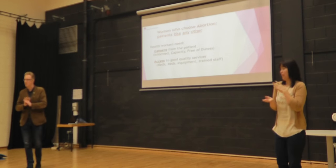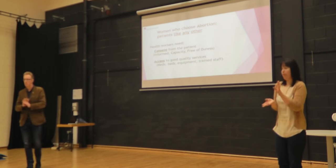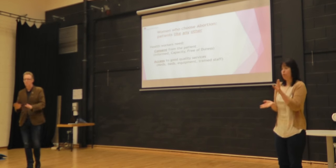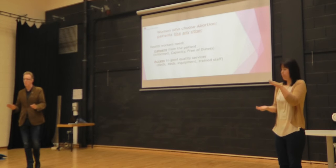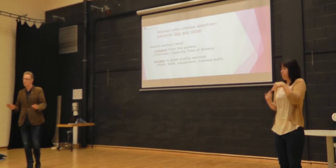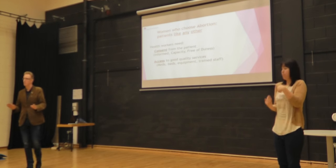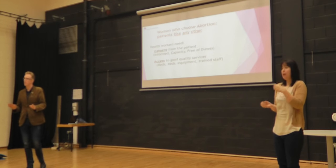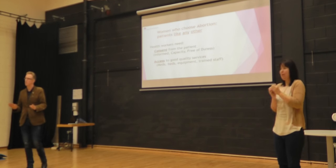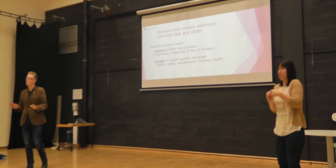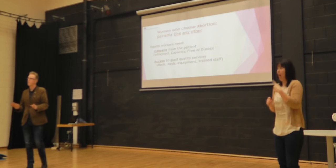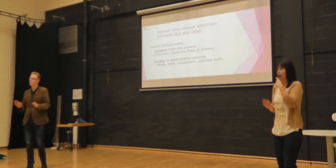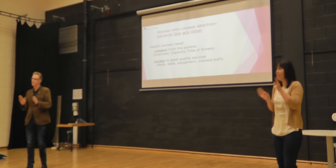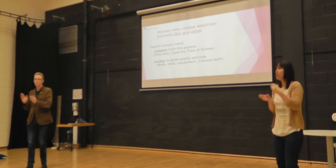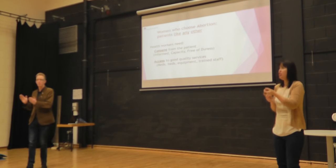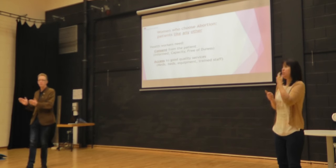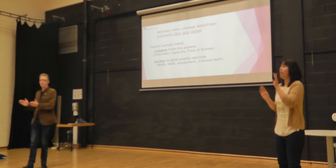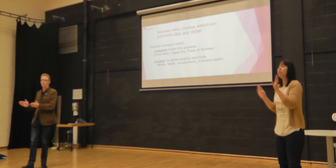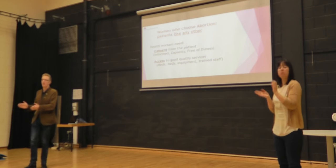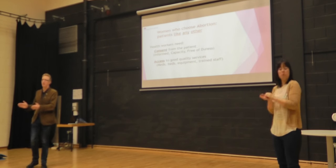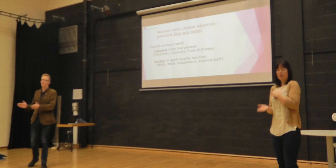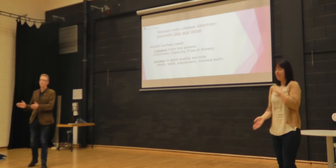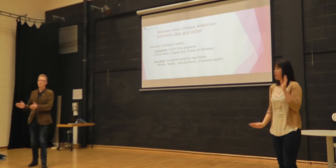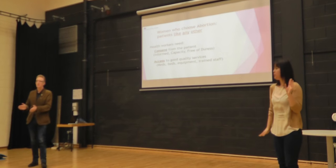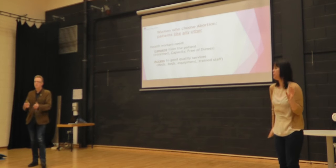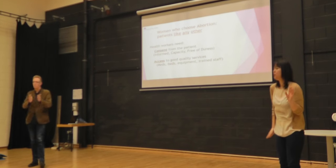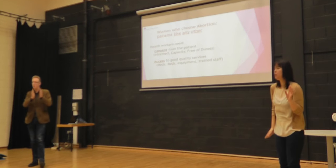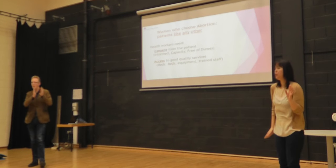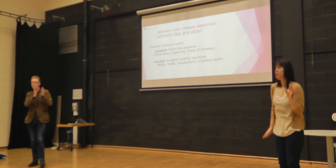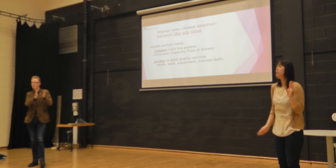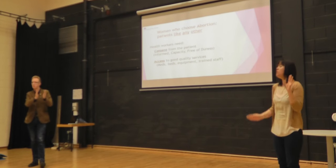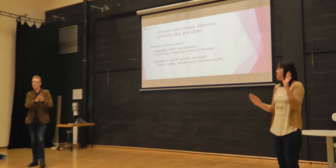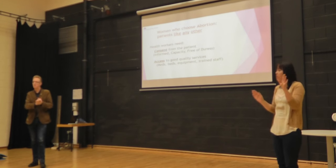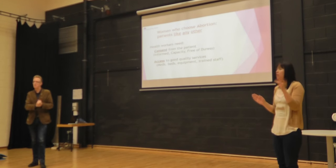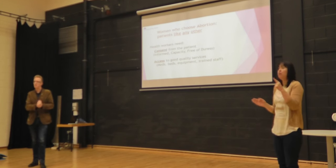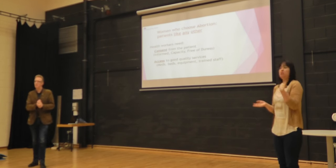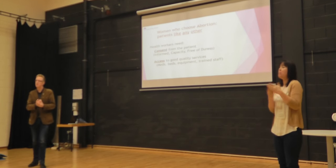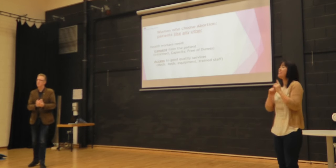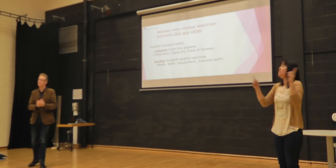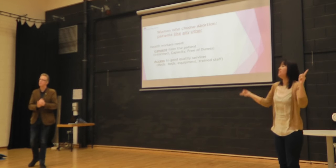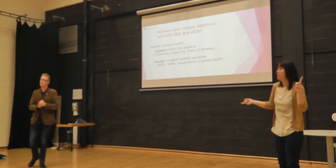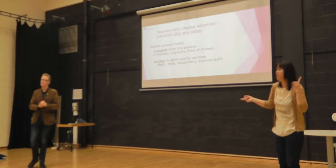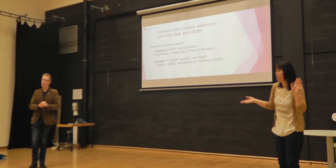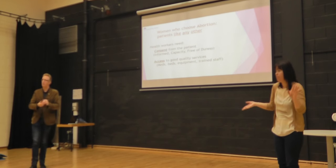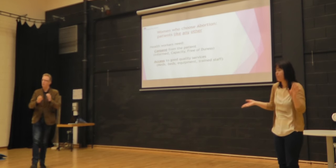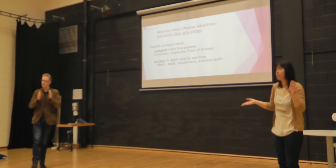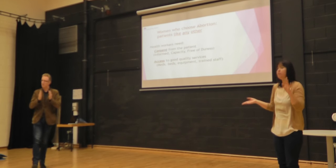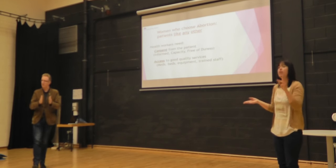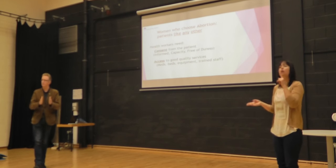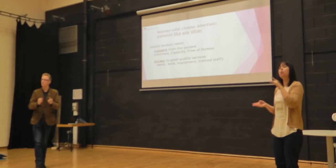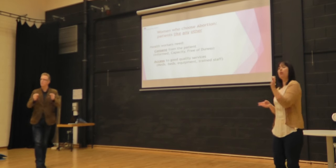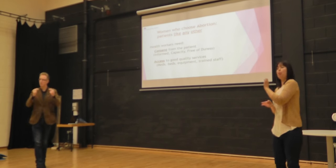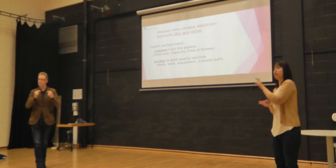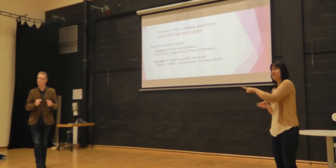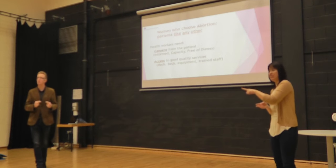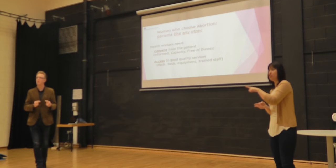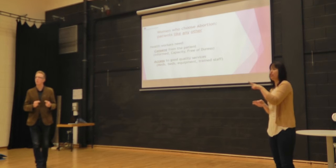not makes no difference. Makes no difference to your care. The British Pregnancy Advice Service offer a